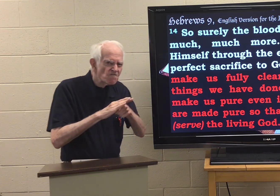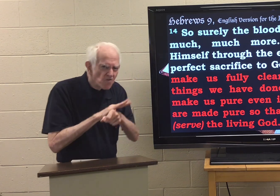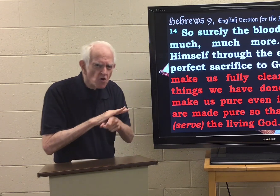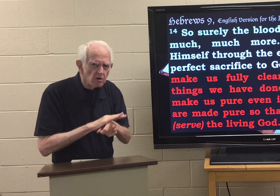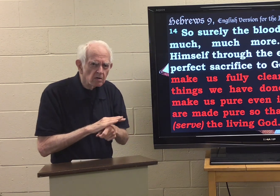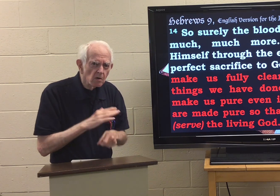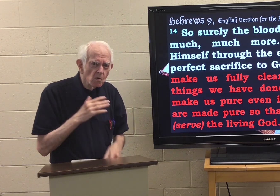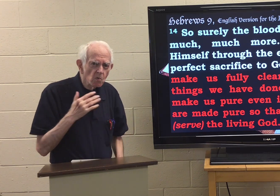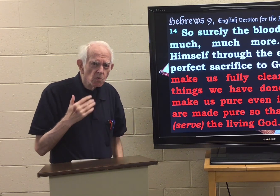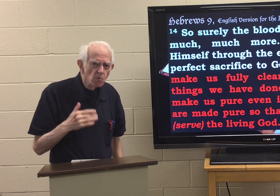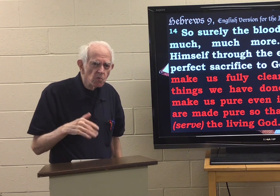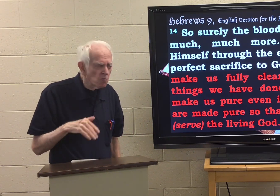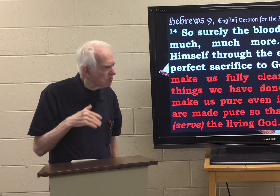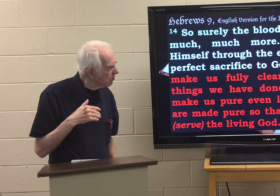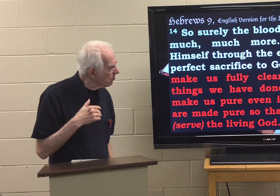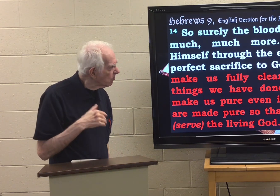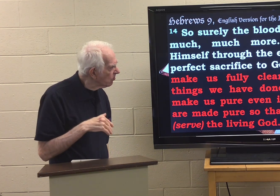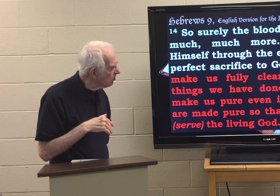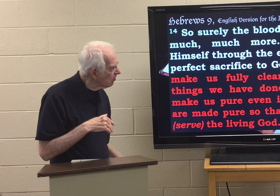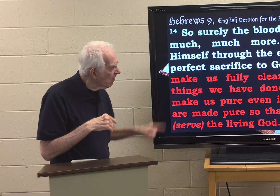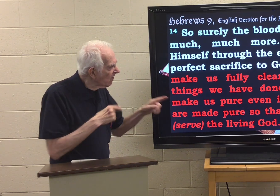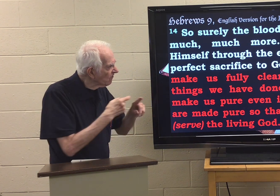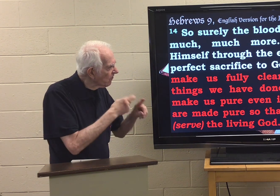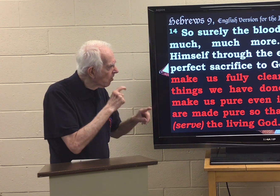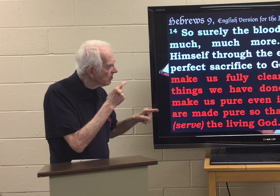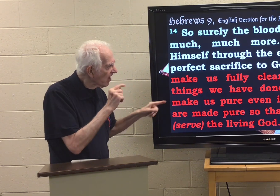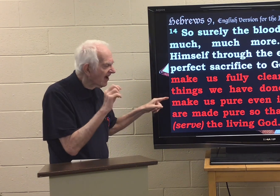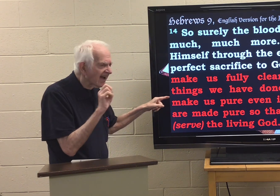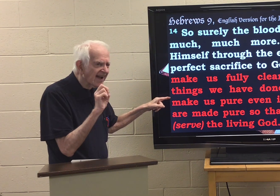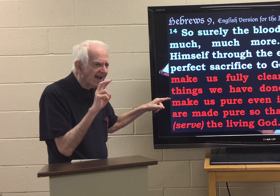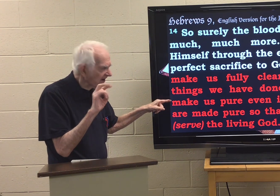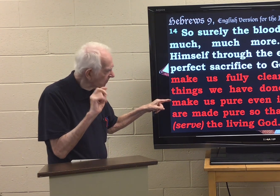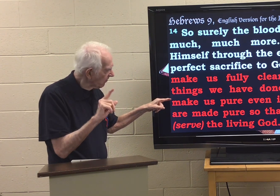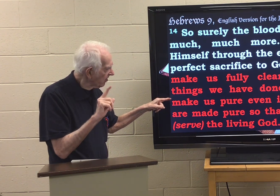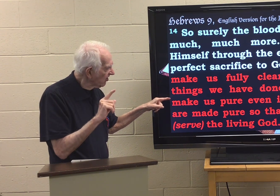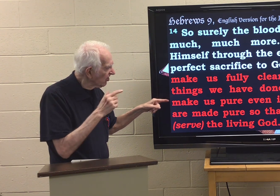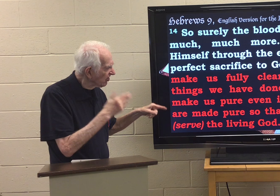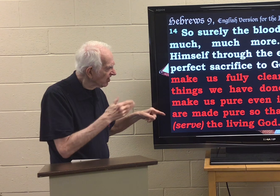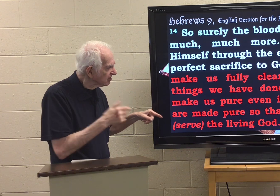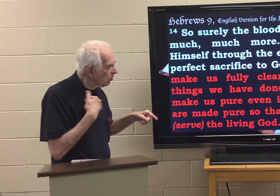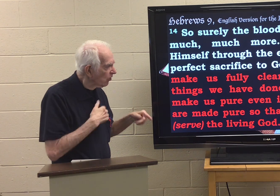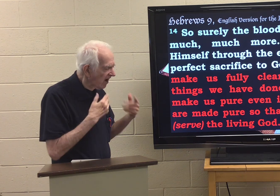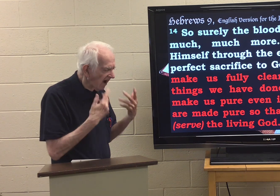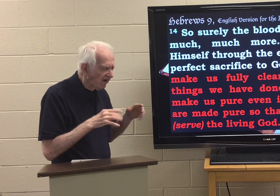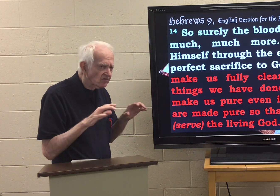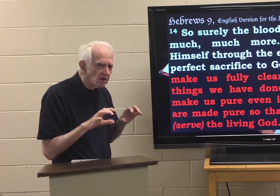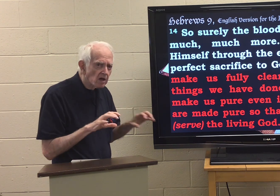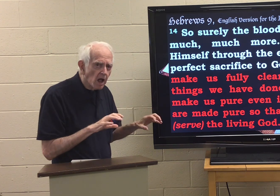Fully. Wow. From the evil things we have done.